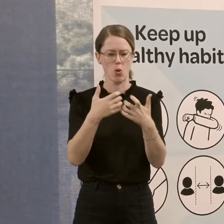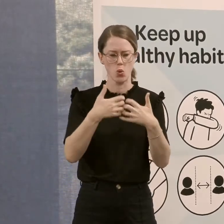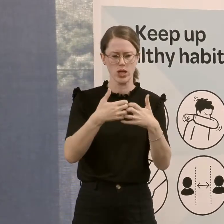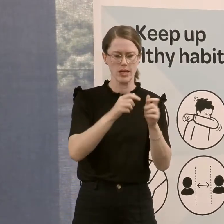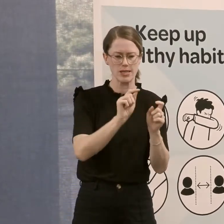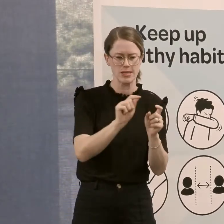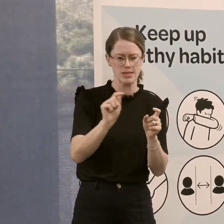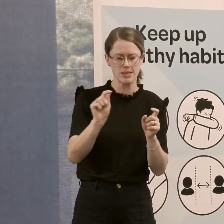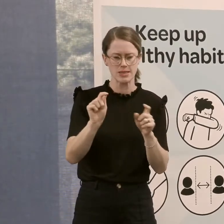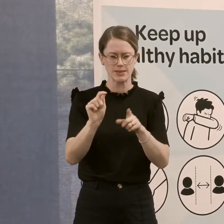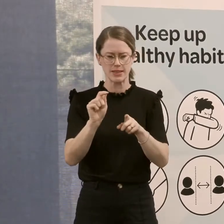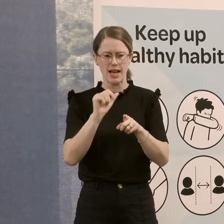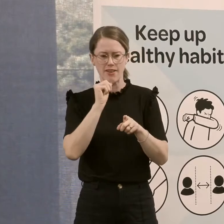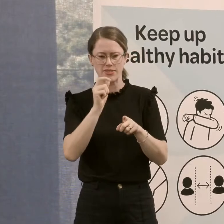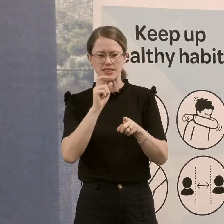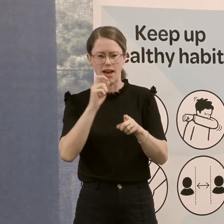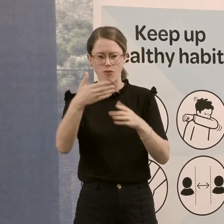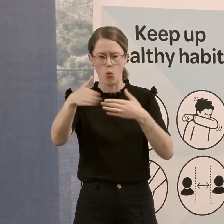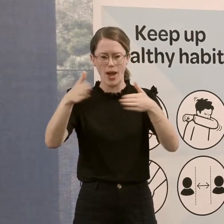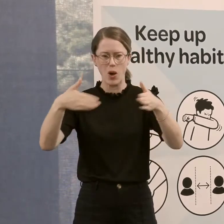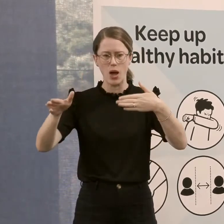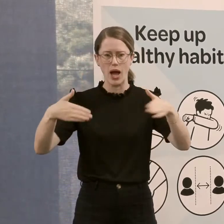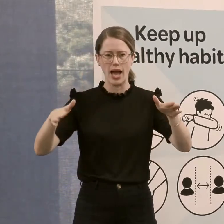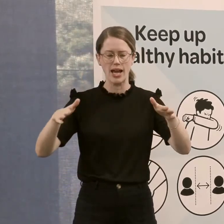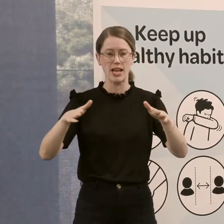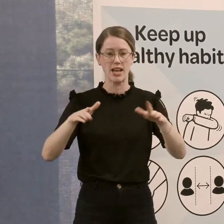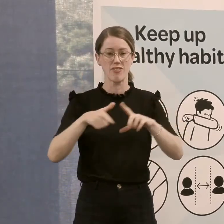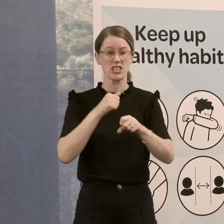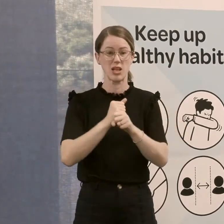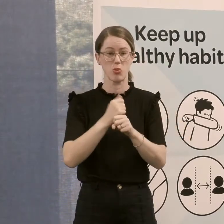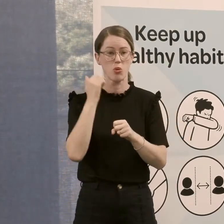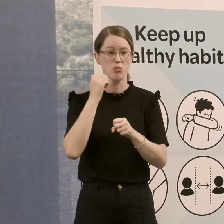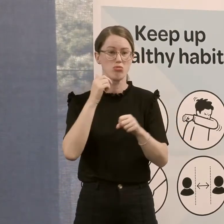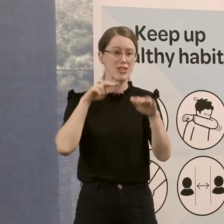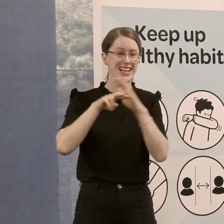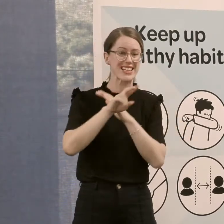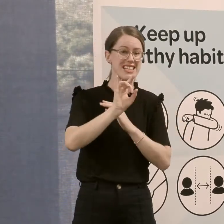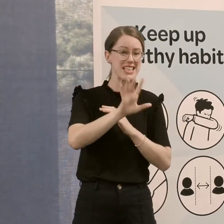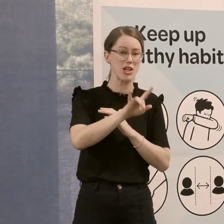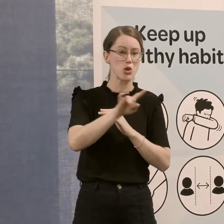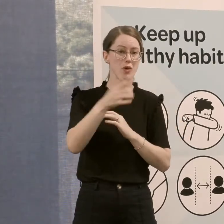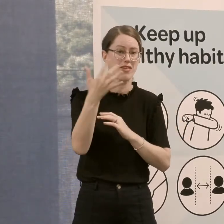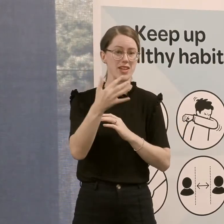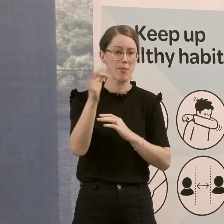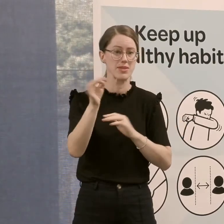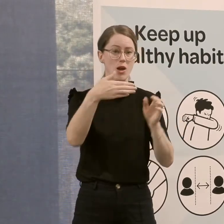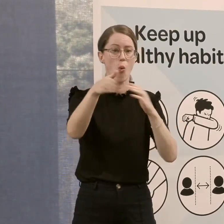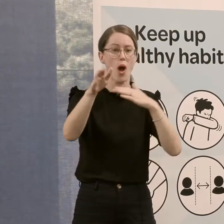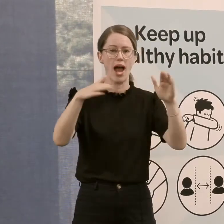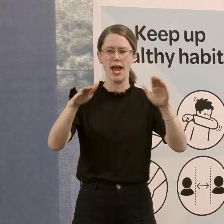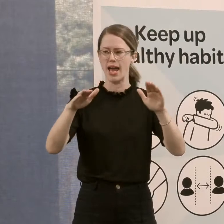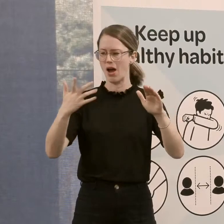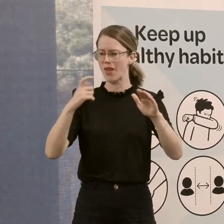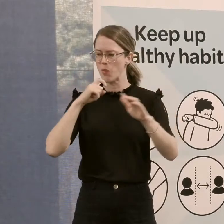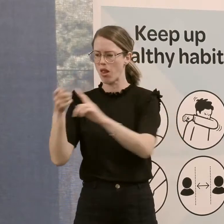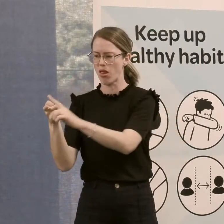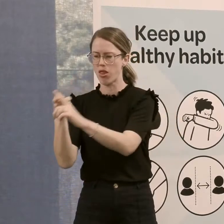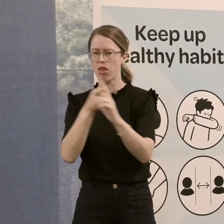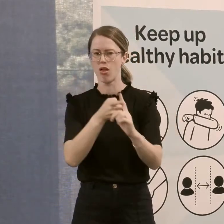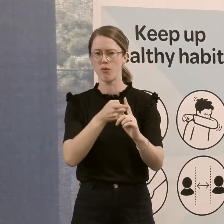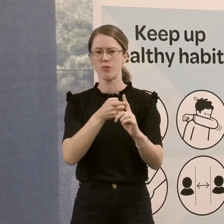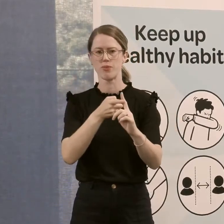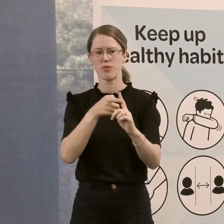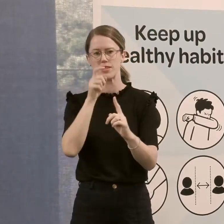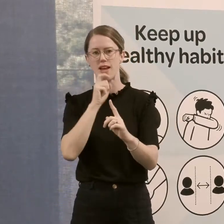will anticipate staff absences, maybe of 10 to 15%, and work out how they will redeploy staff, not just